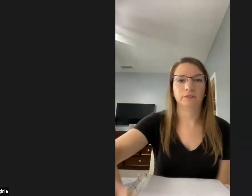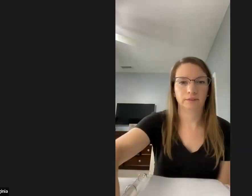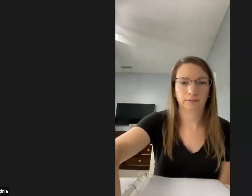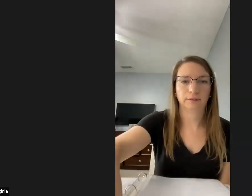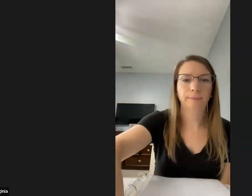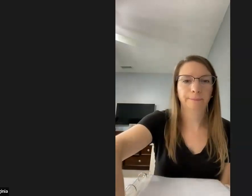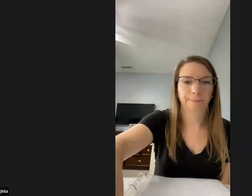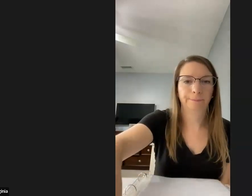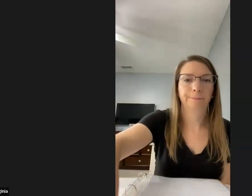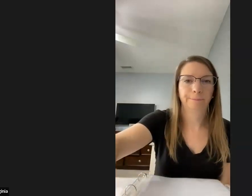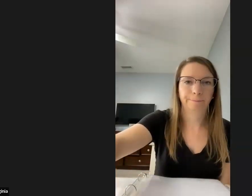Yeah.